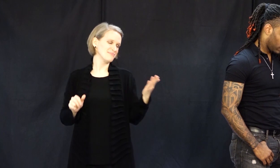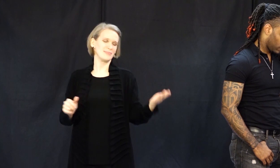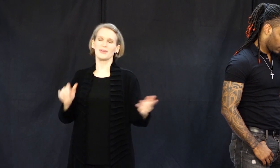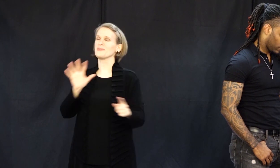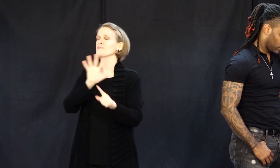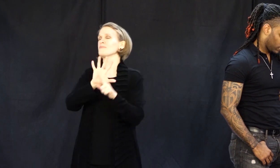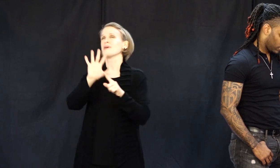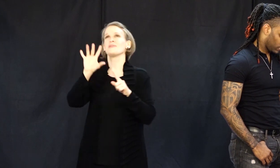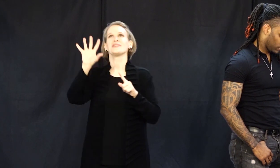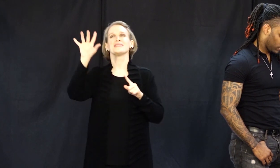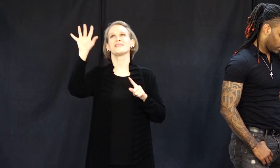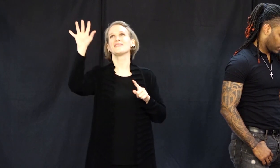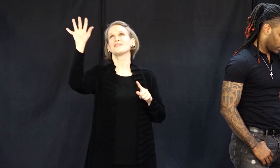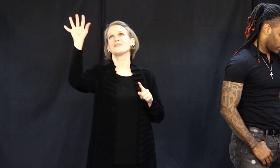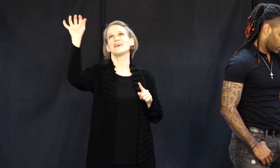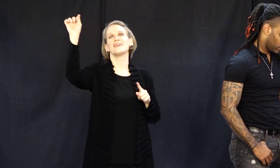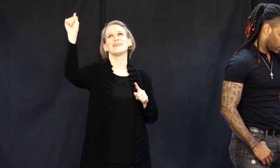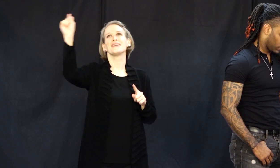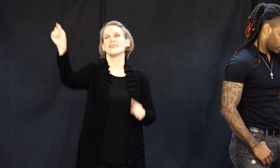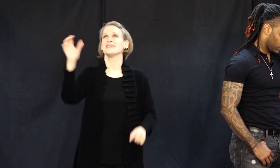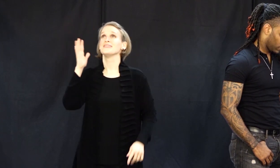Yeah, you'll blow us all away.